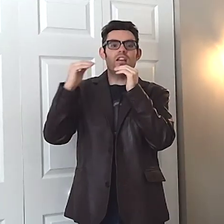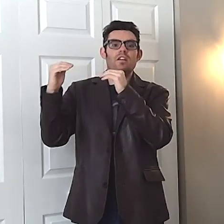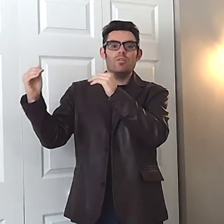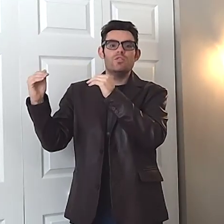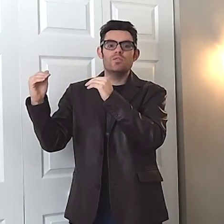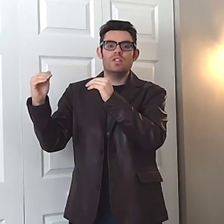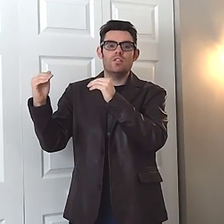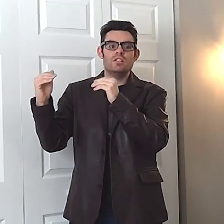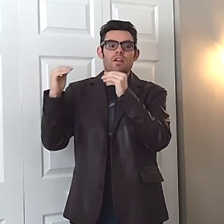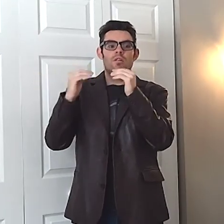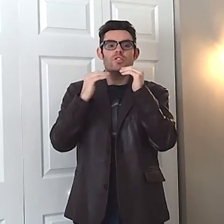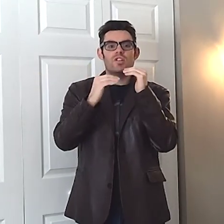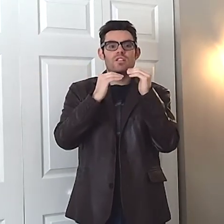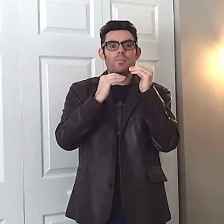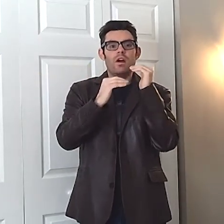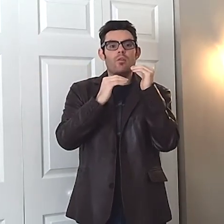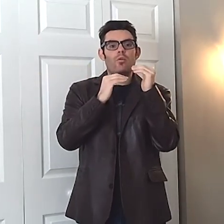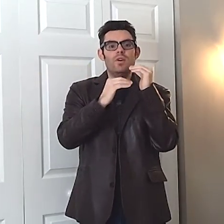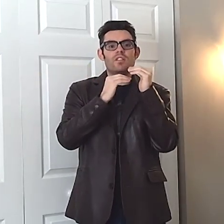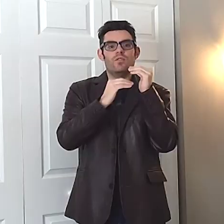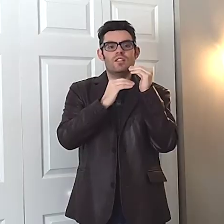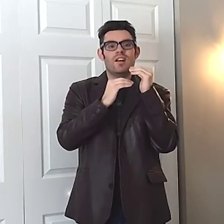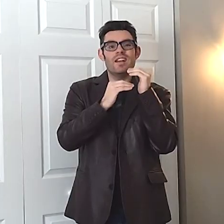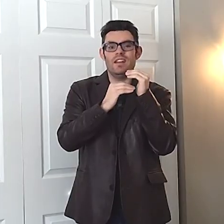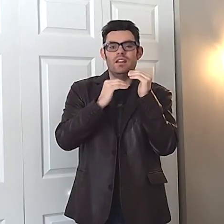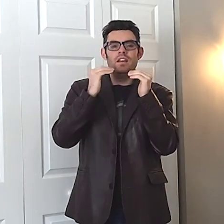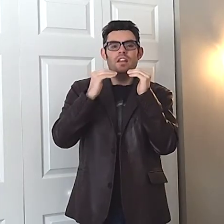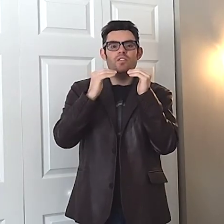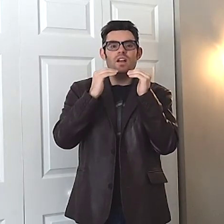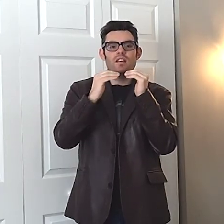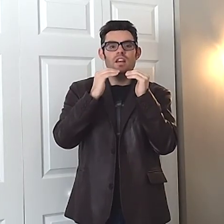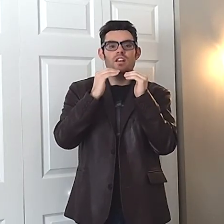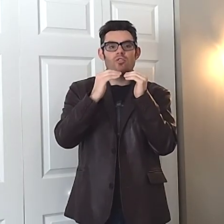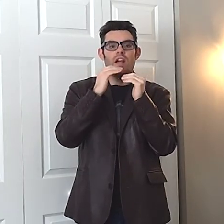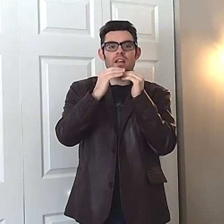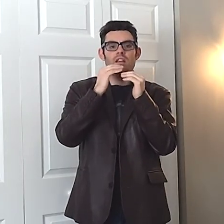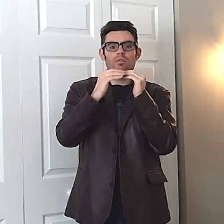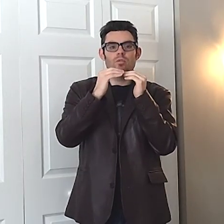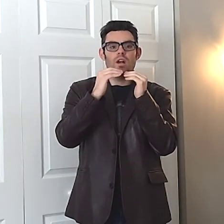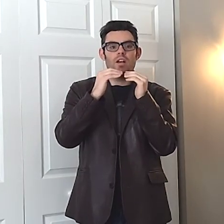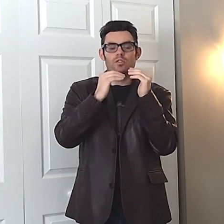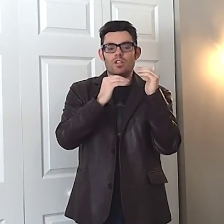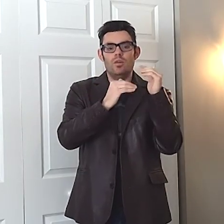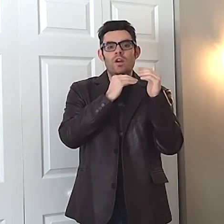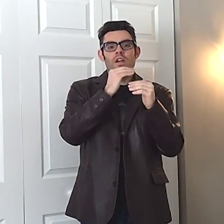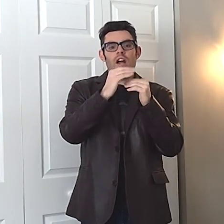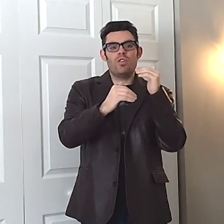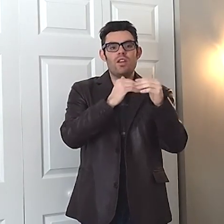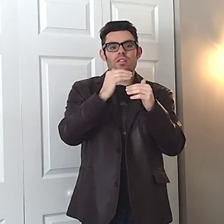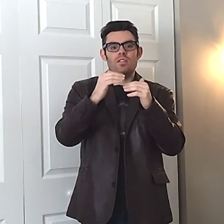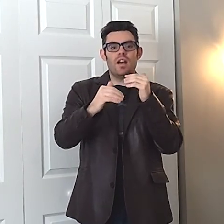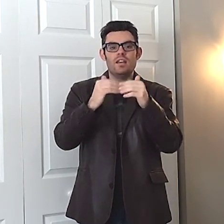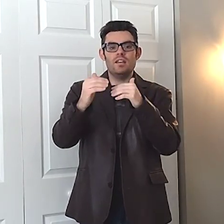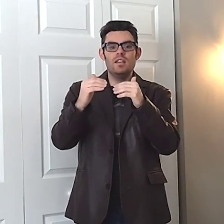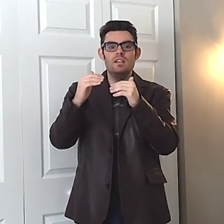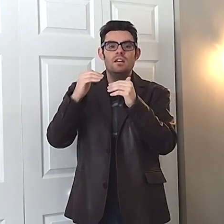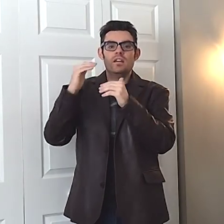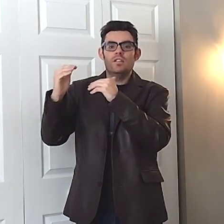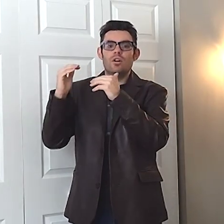in the original series was just as powerful because of his cunning and the fact that he had a dragon, he was a rider. So I think that indeed